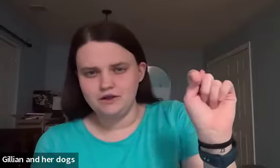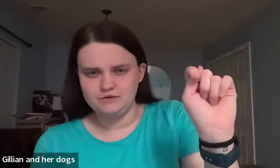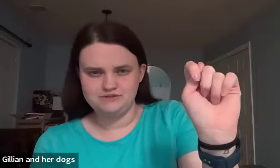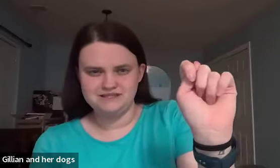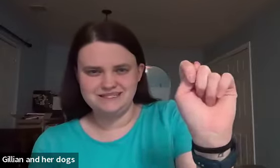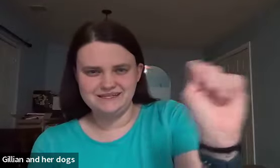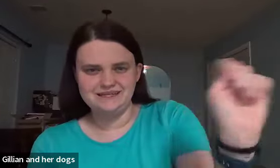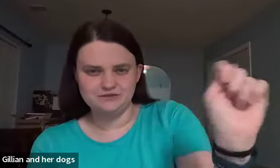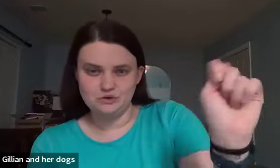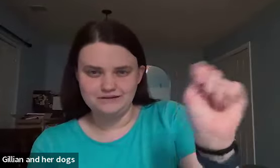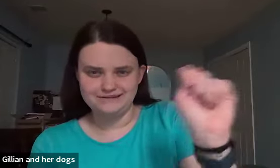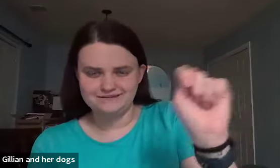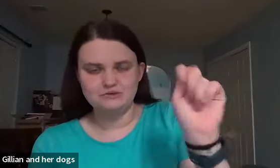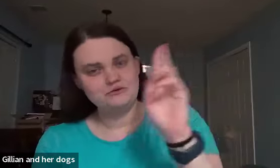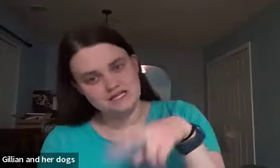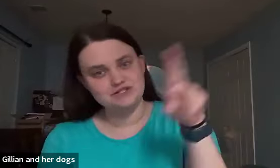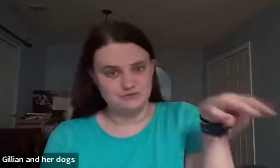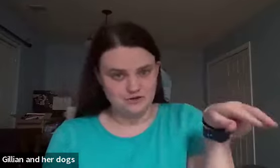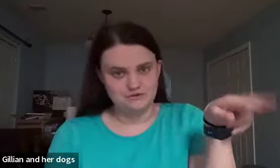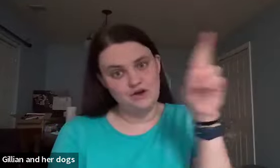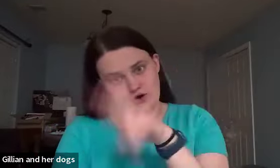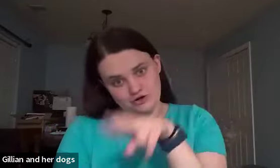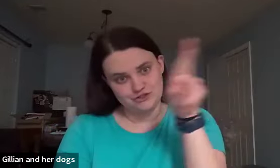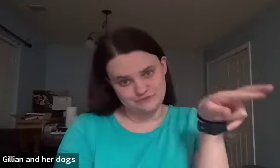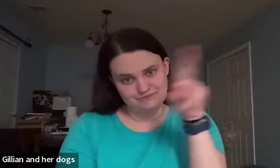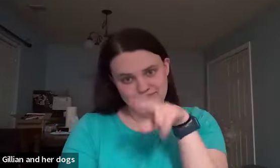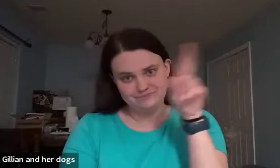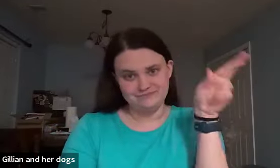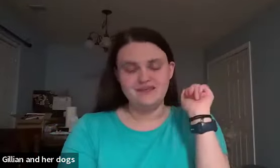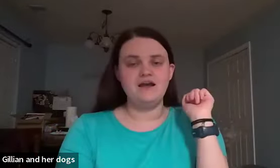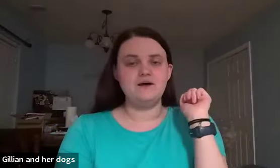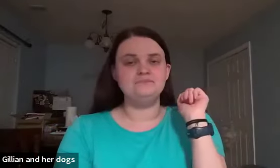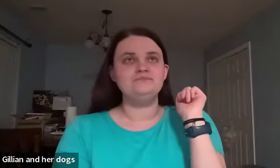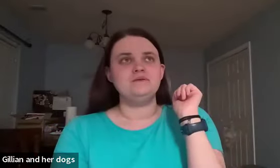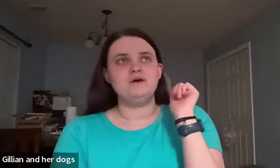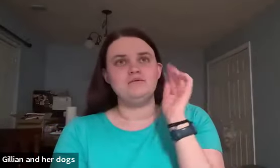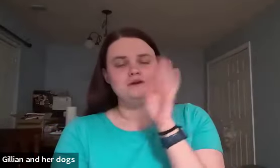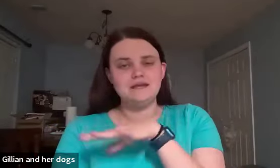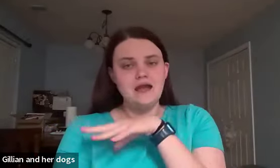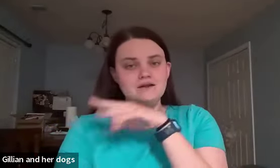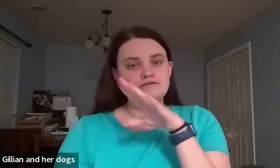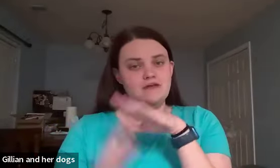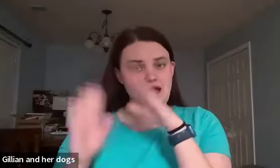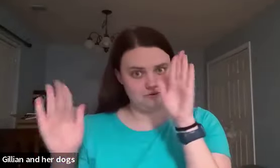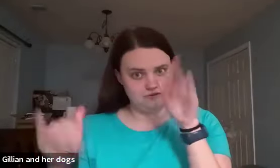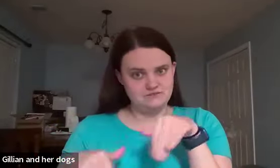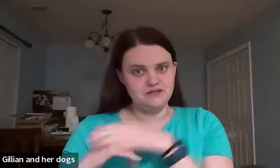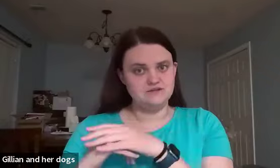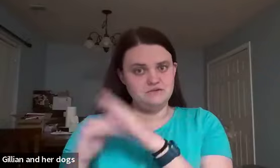ago, which was the T for toilet or the restroom with the R's. But we're going to get out of the house because